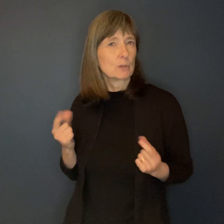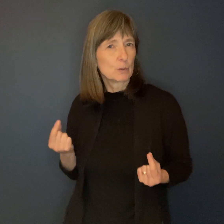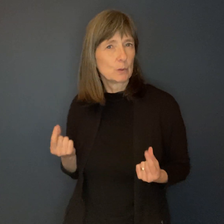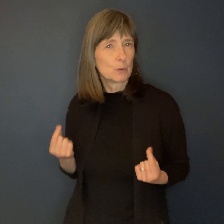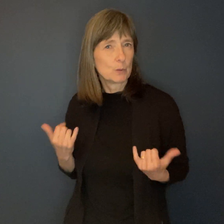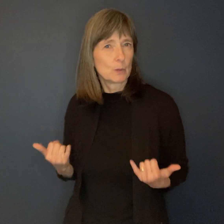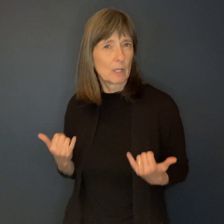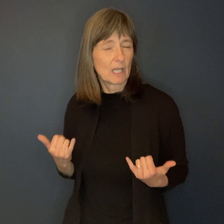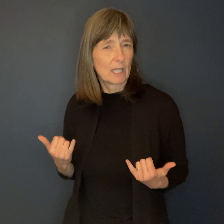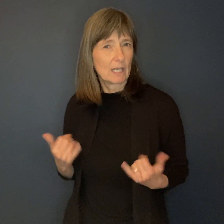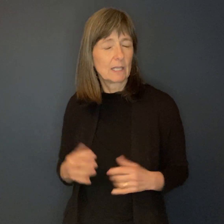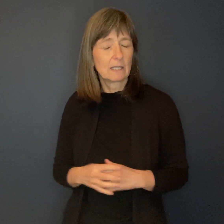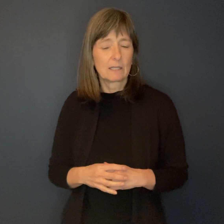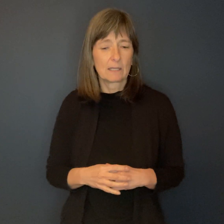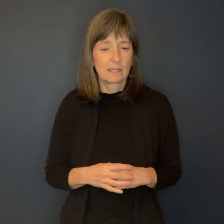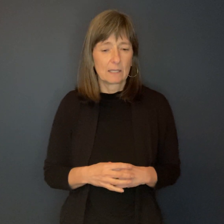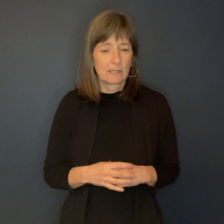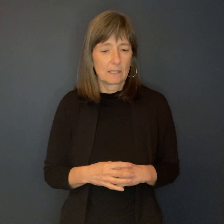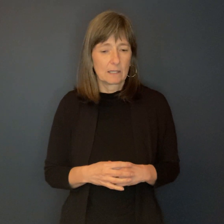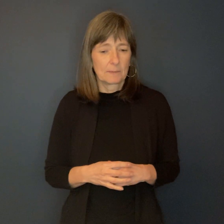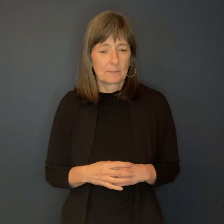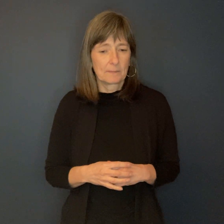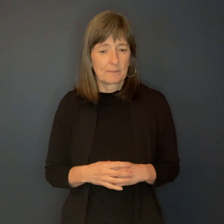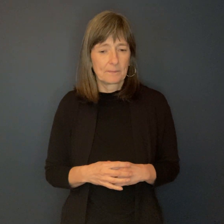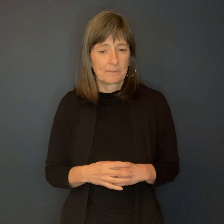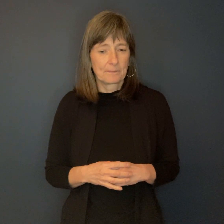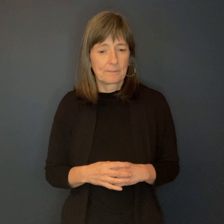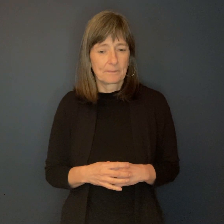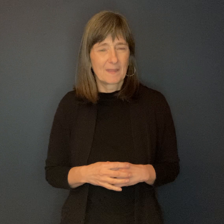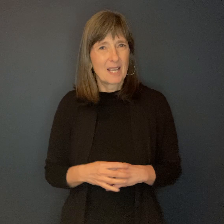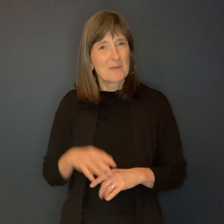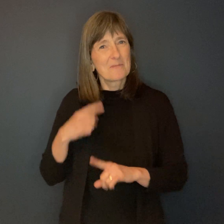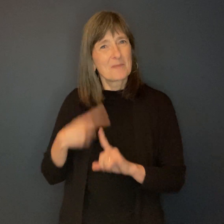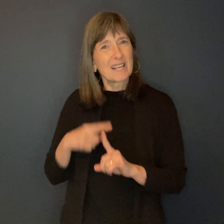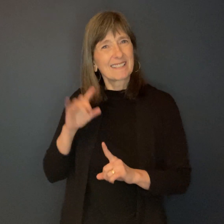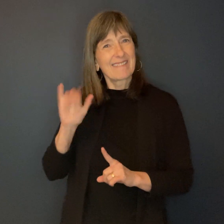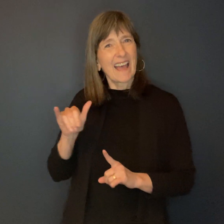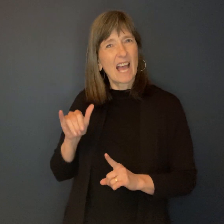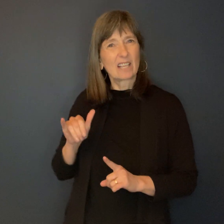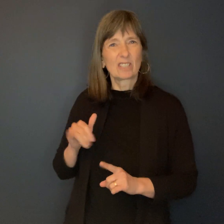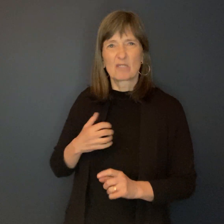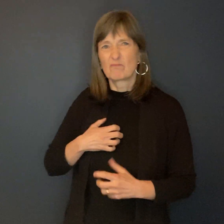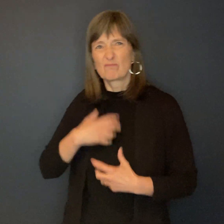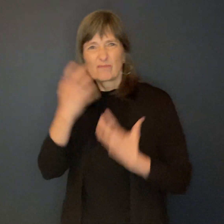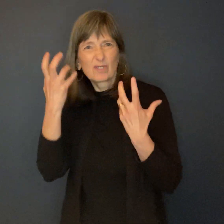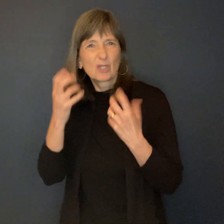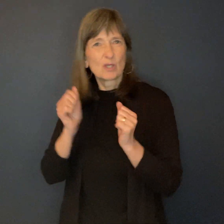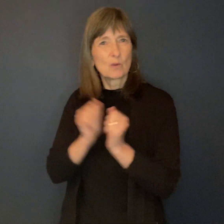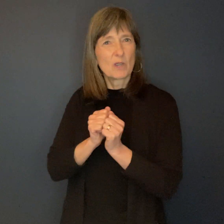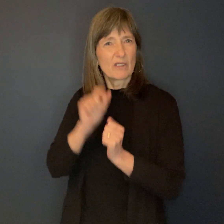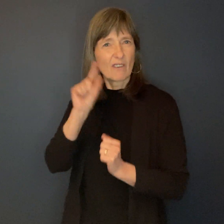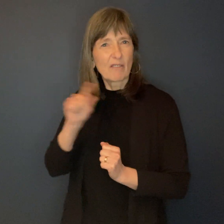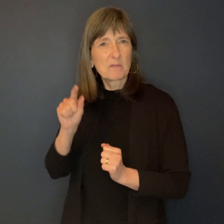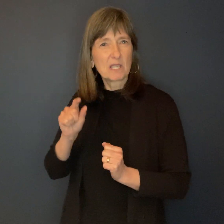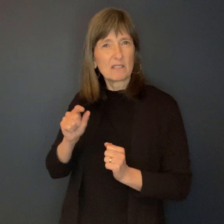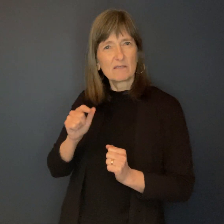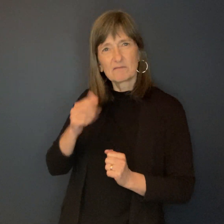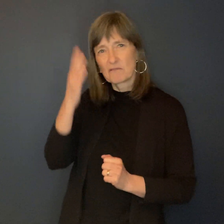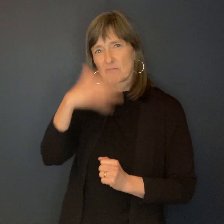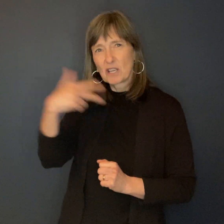and secondly, the effectiveness of those strategies is called into question. So we just have to be a bit